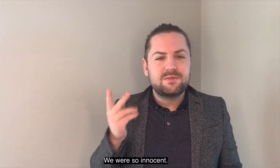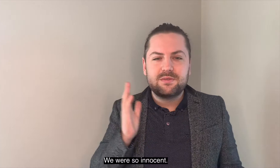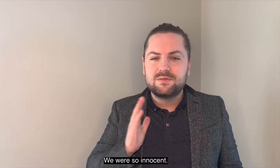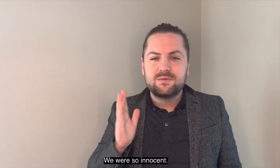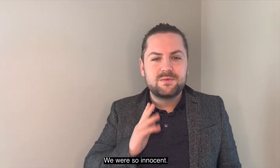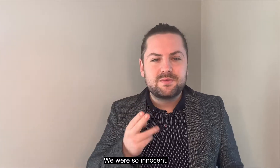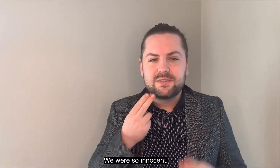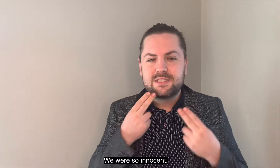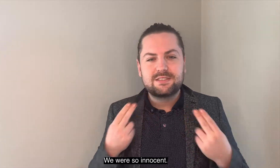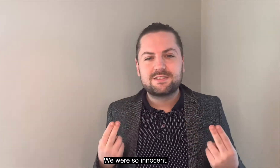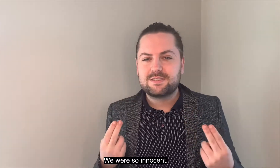They're so innocent.